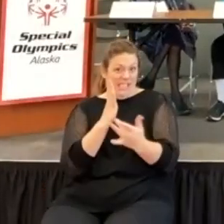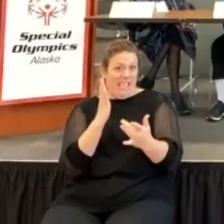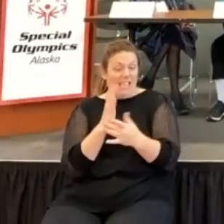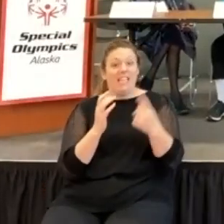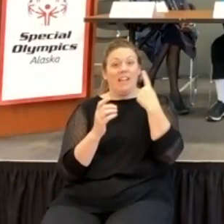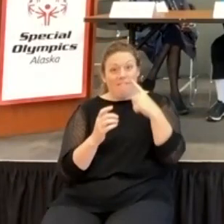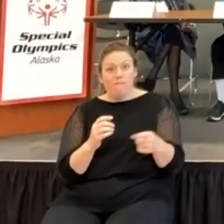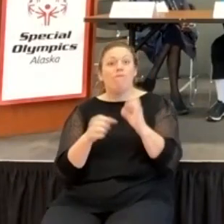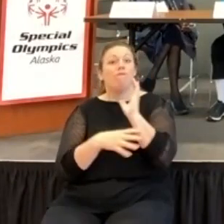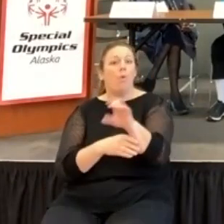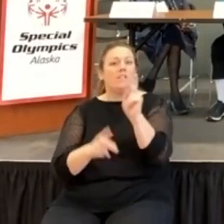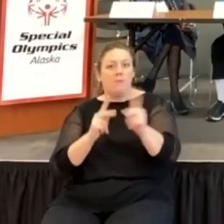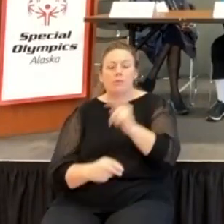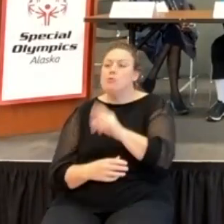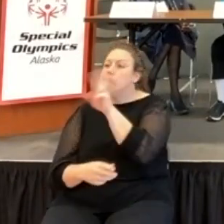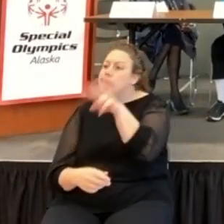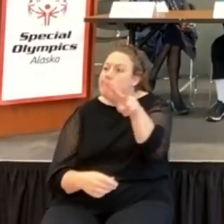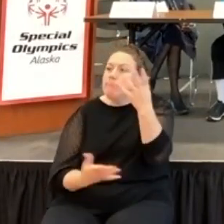this question next?